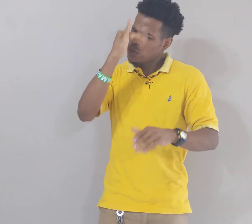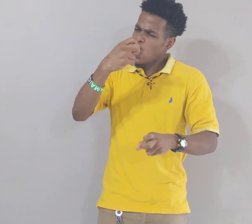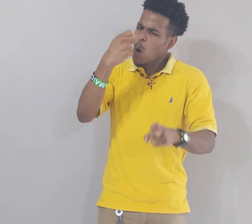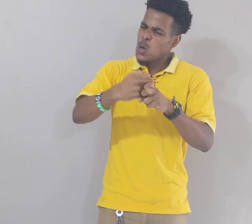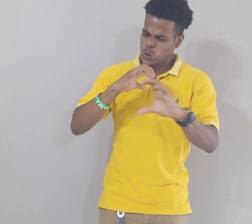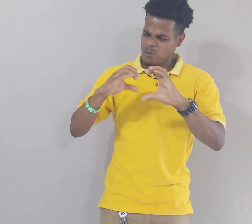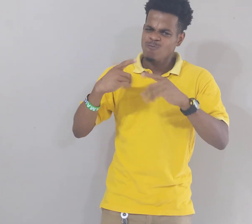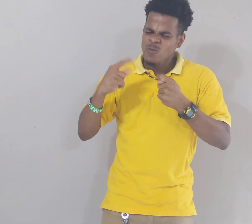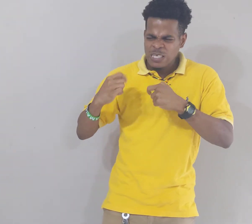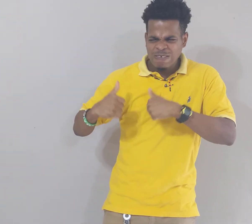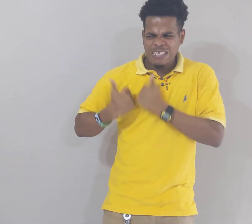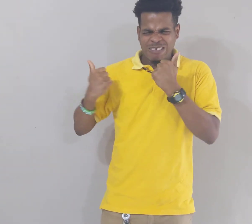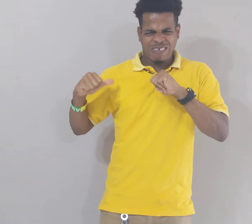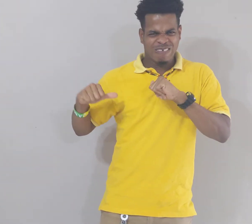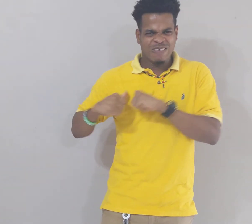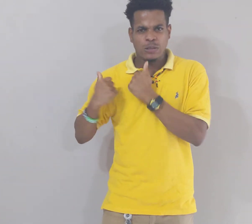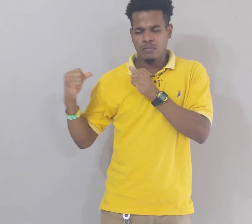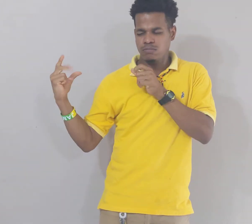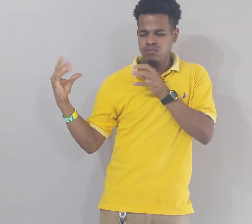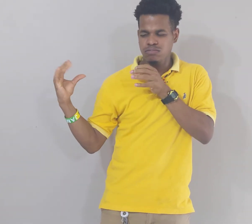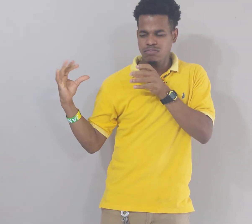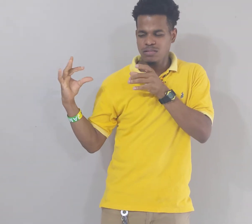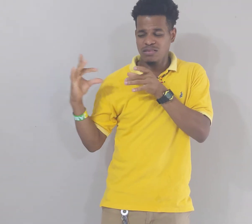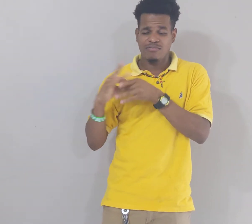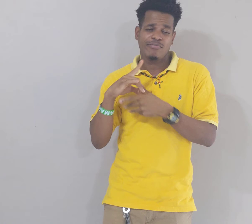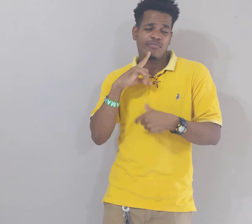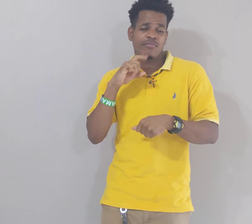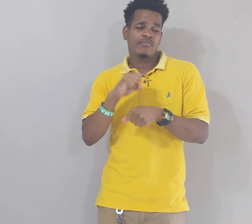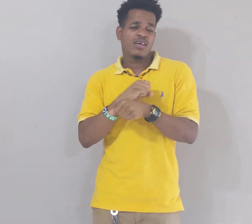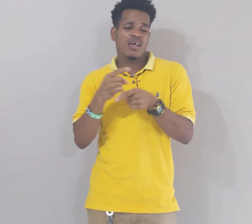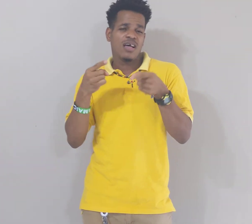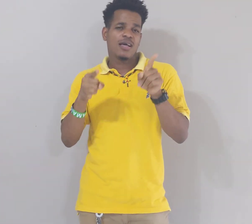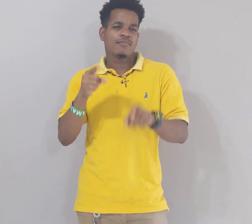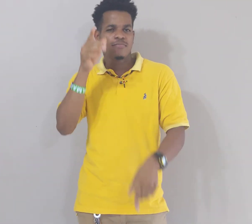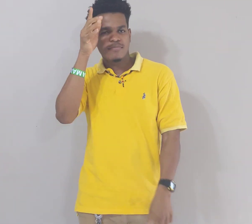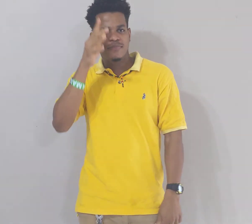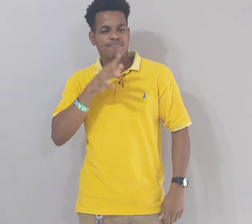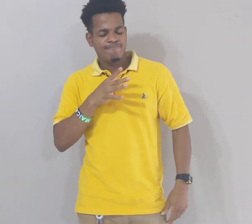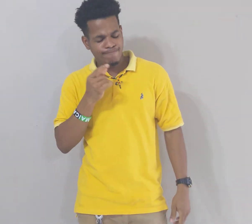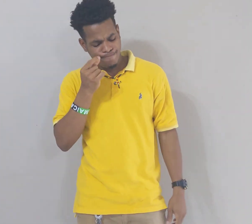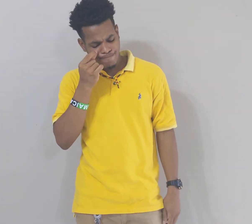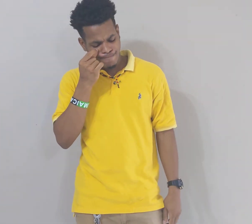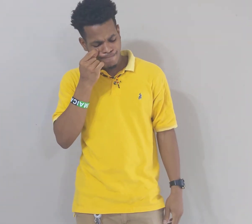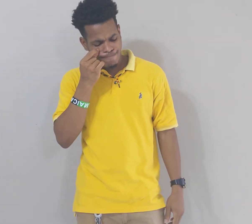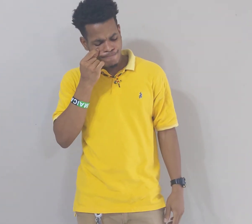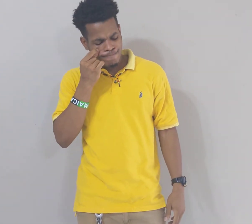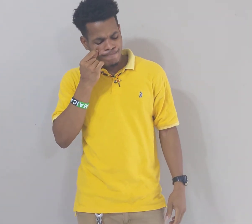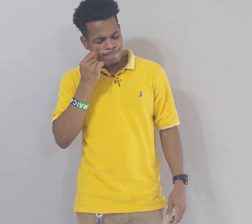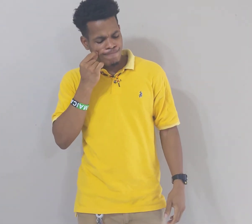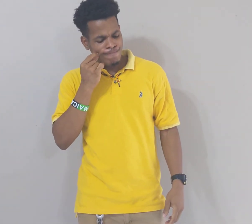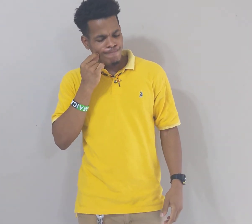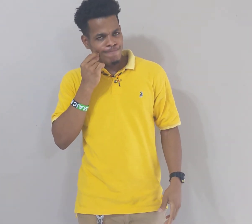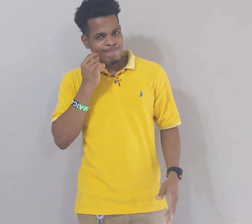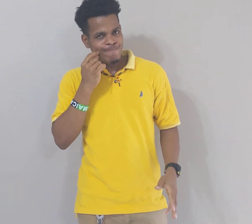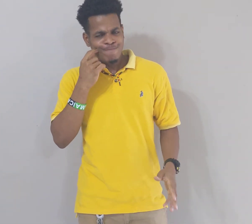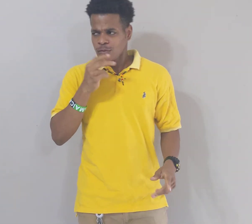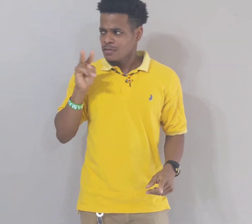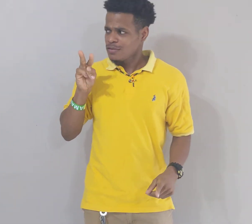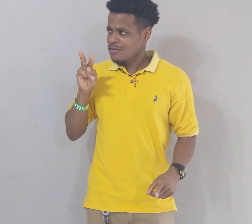we were connecting. It was hard to communicate, and there were struggles. But I could see that that